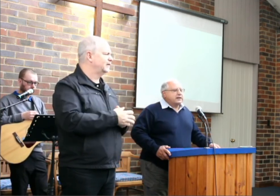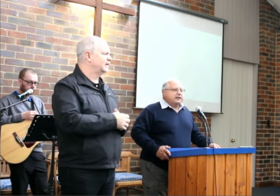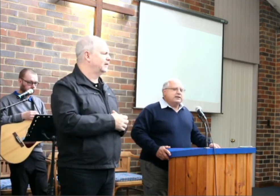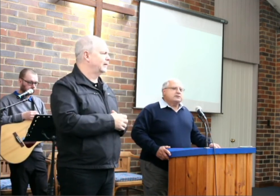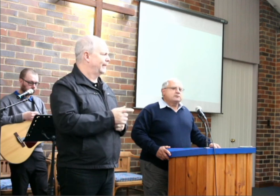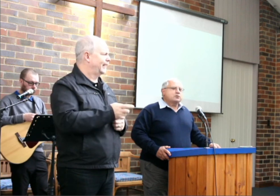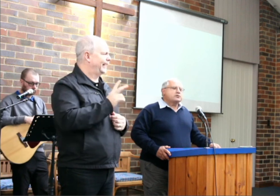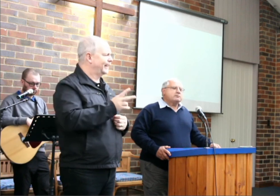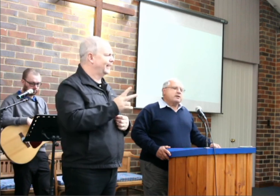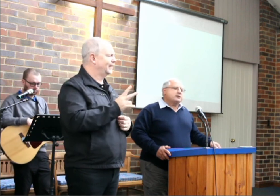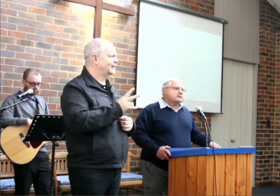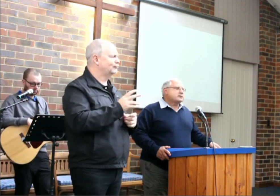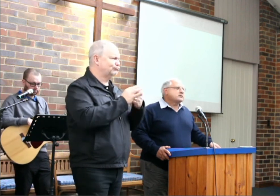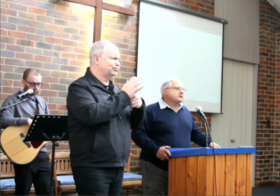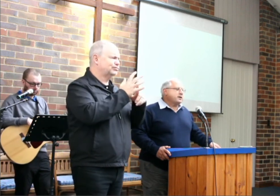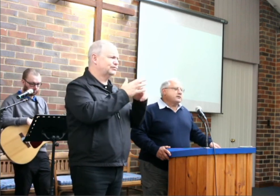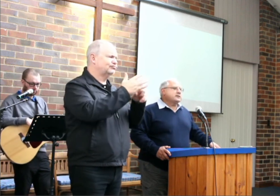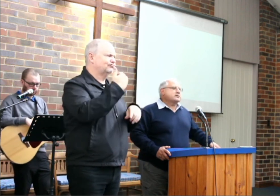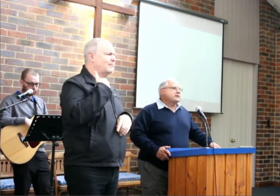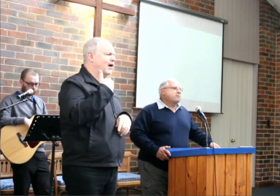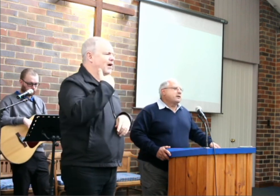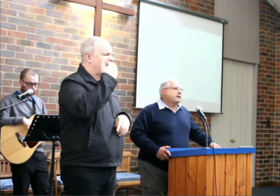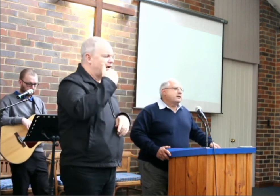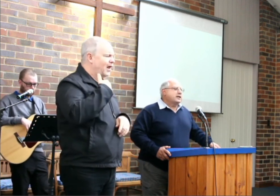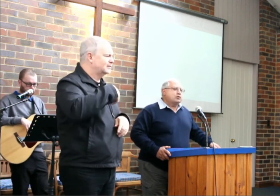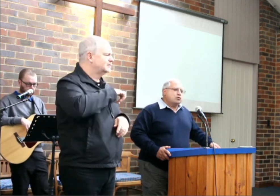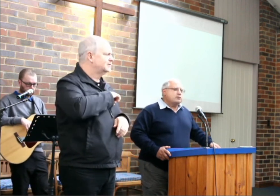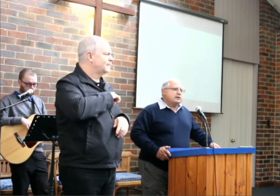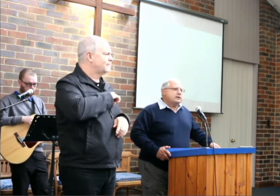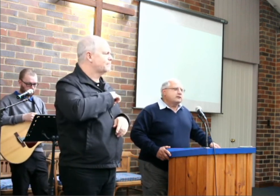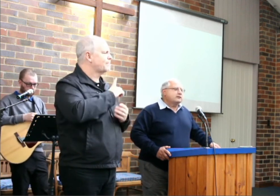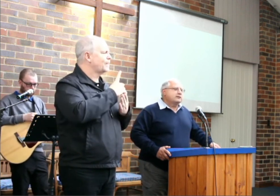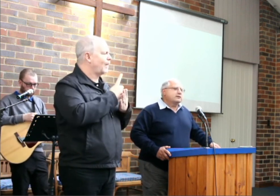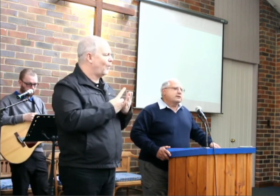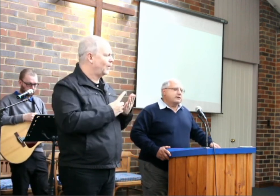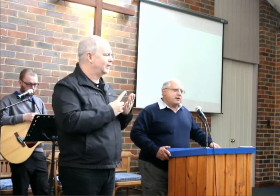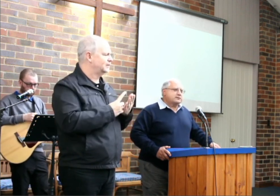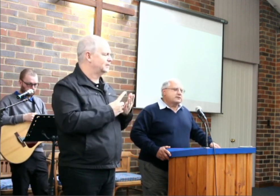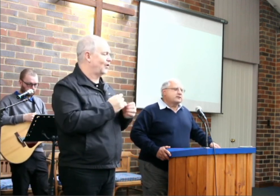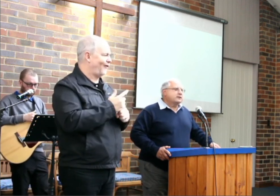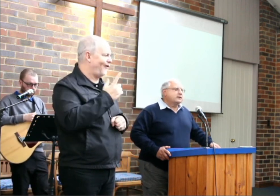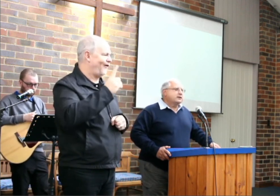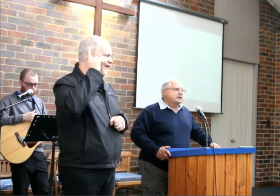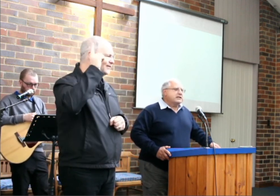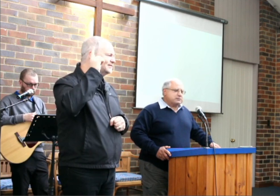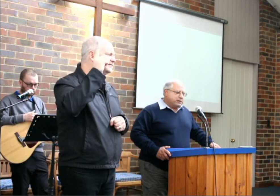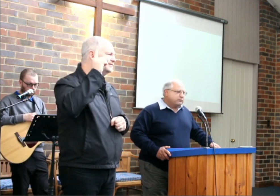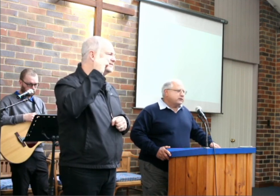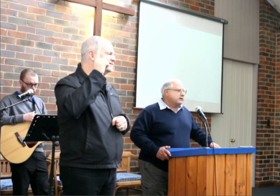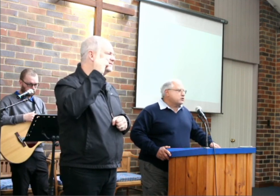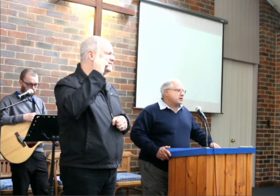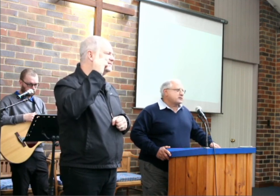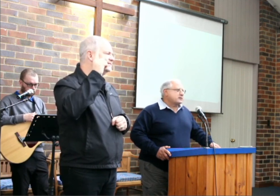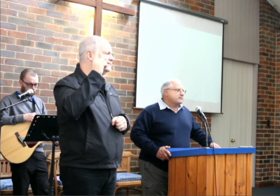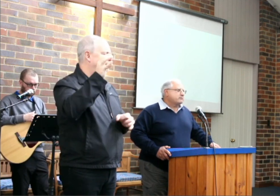But again, Bruce reminded us that only God is